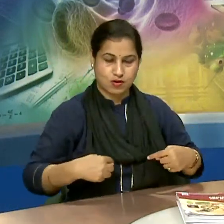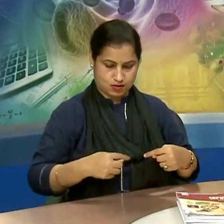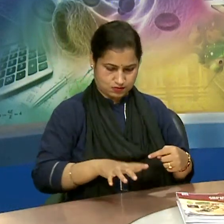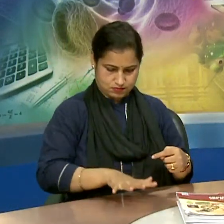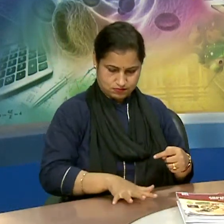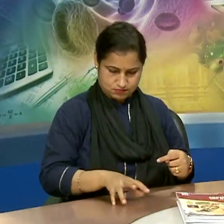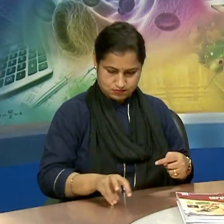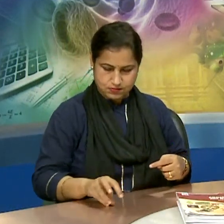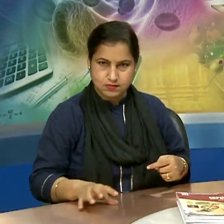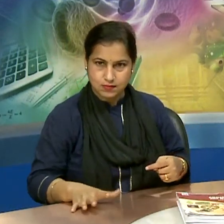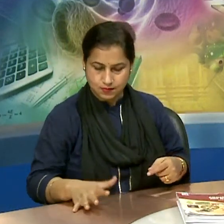vary from